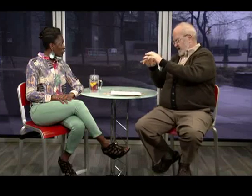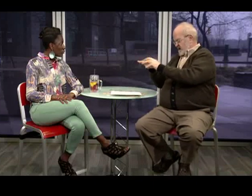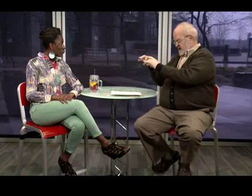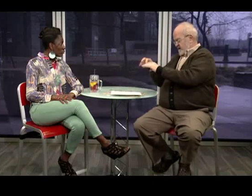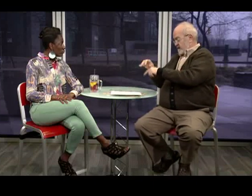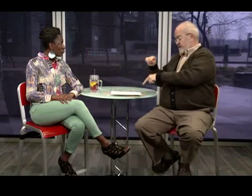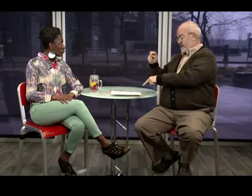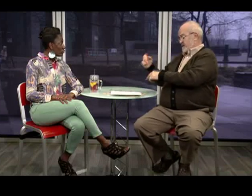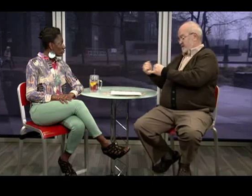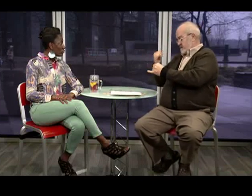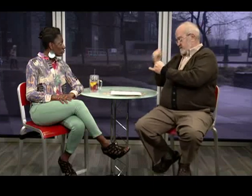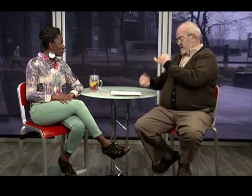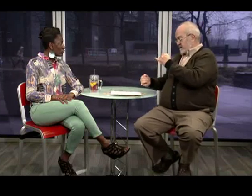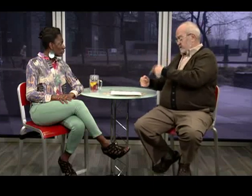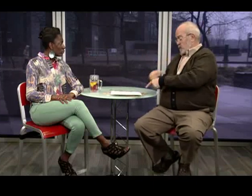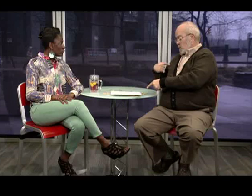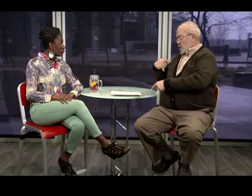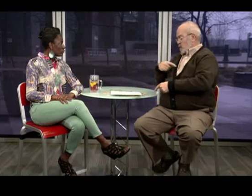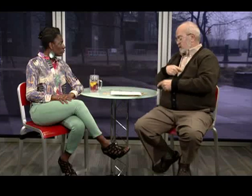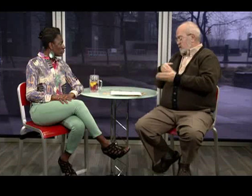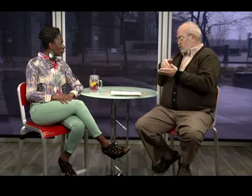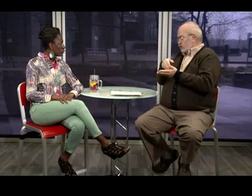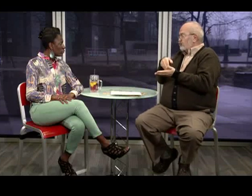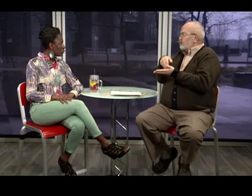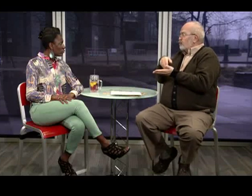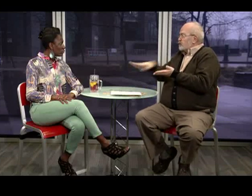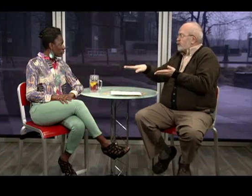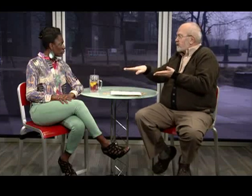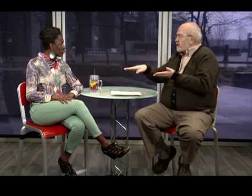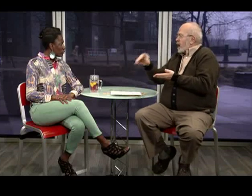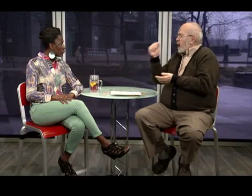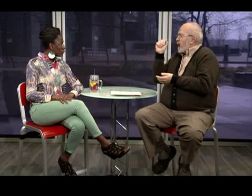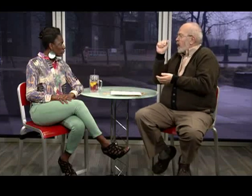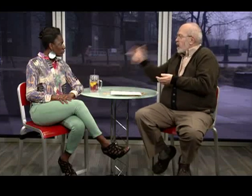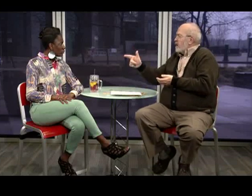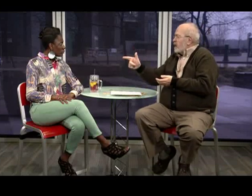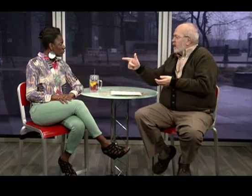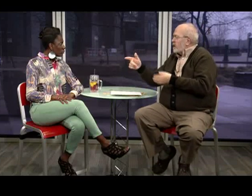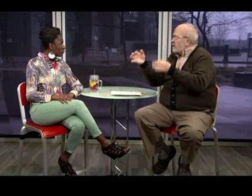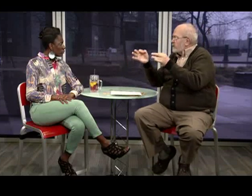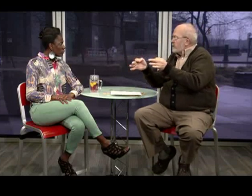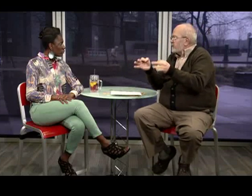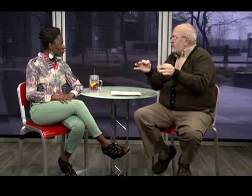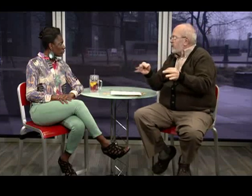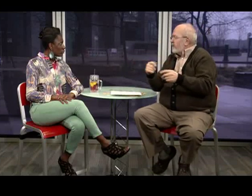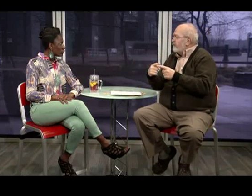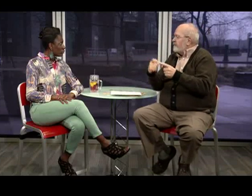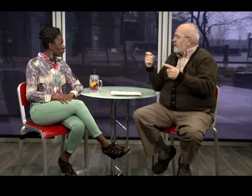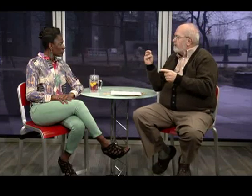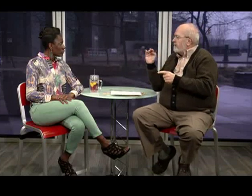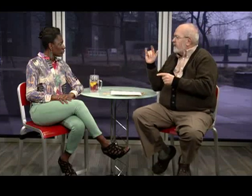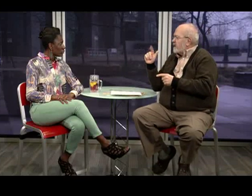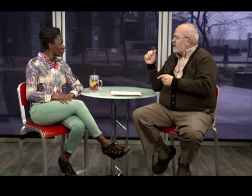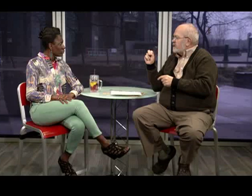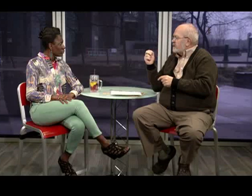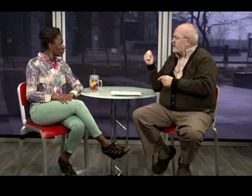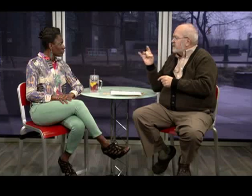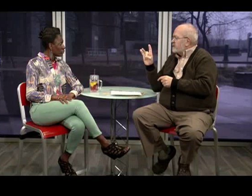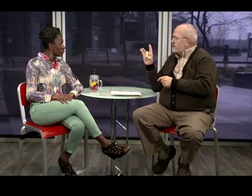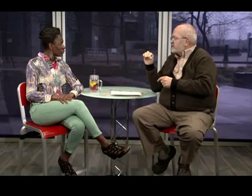It is a fairly lengthy document I have here, but it comes down to that we are